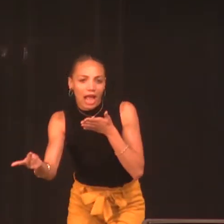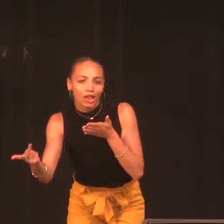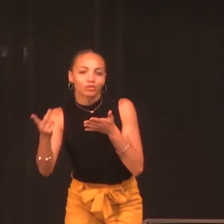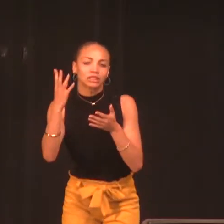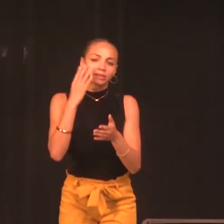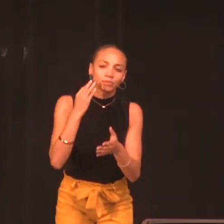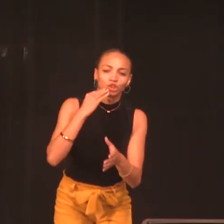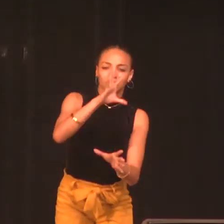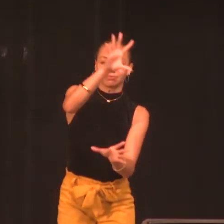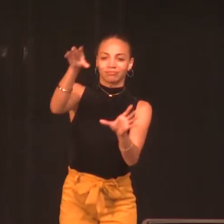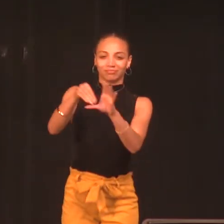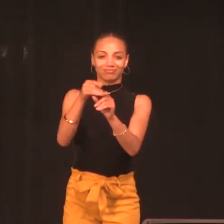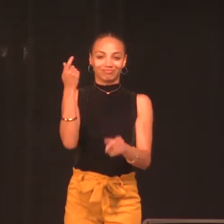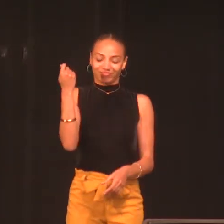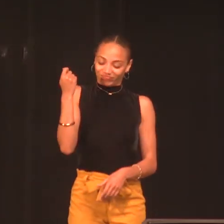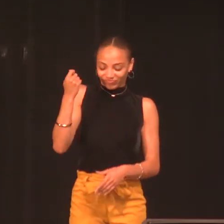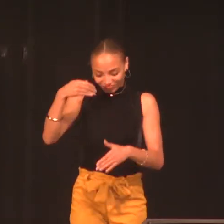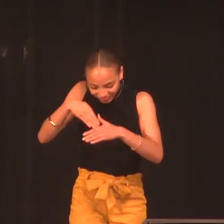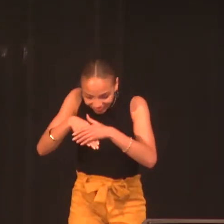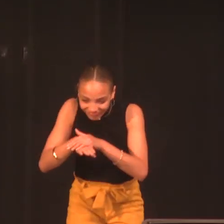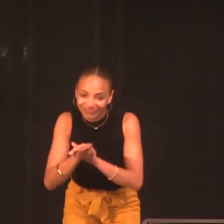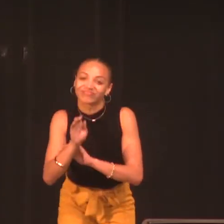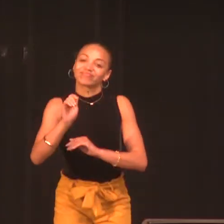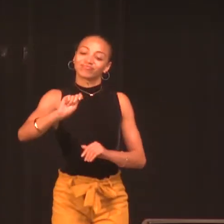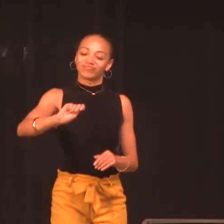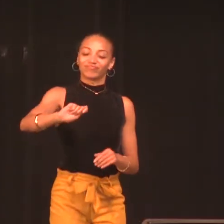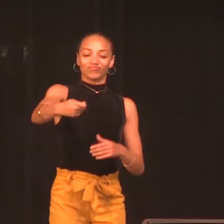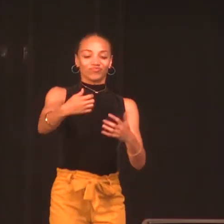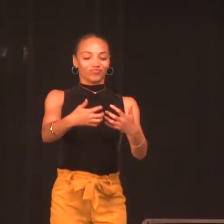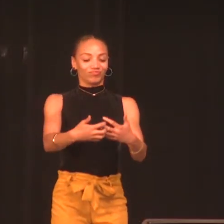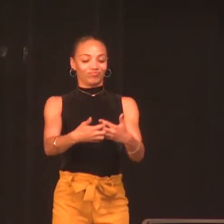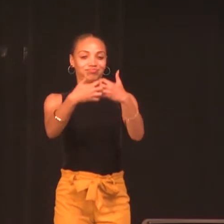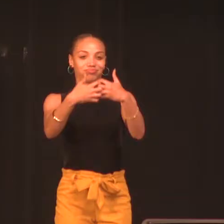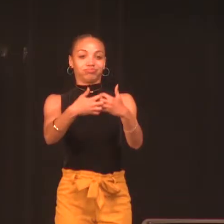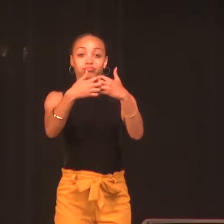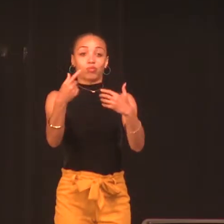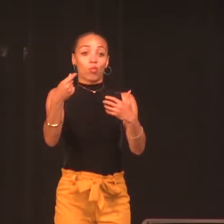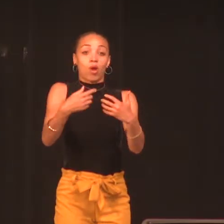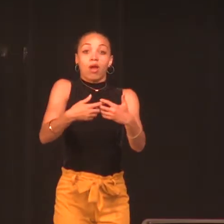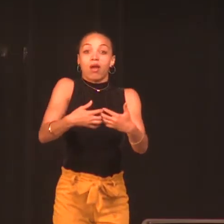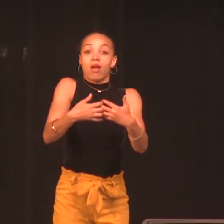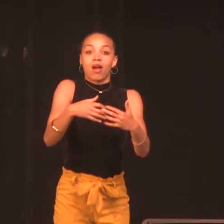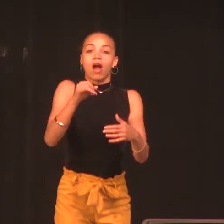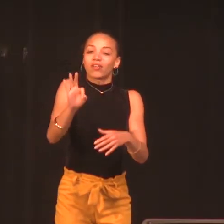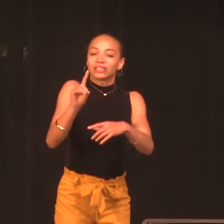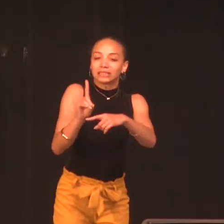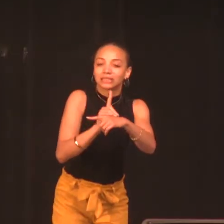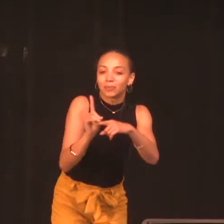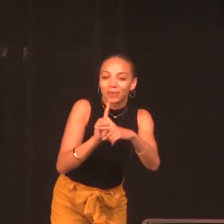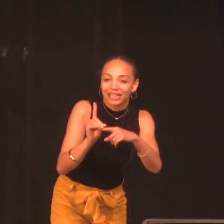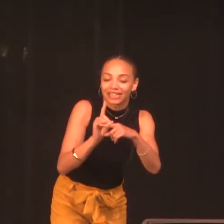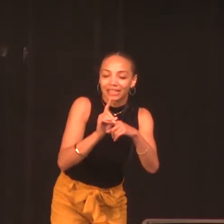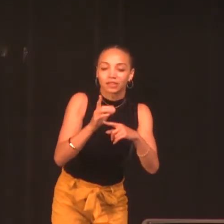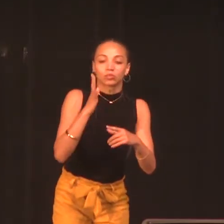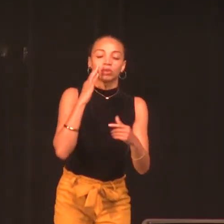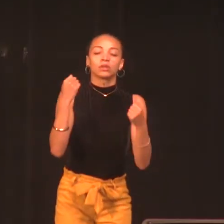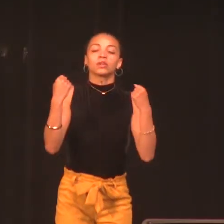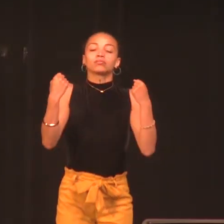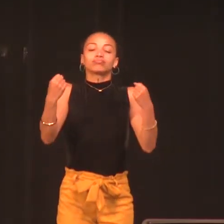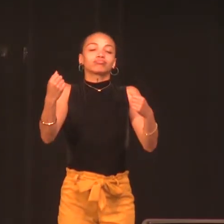like, and whatever successes or failures you have along the way are just part of the journey. So get in that vehicle and start up that engine. That